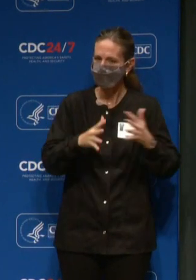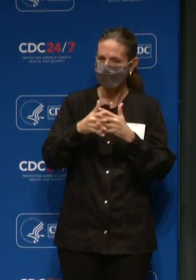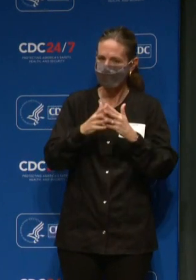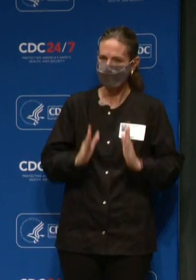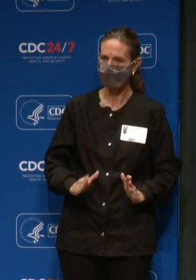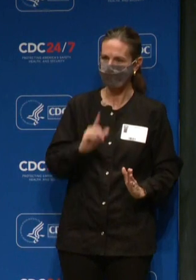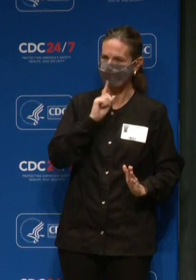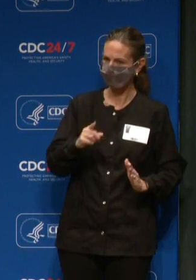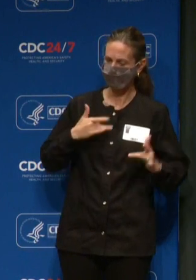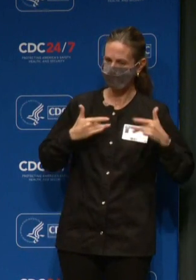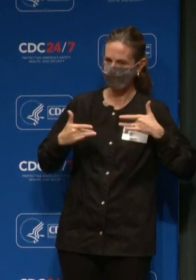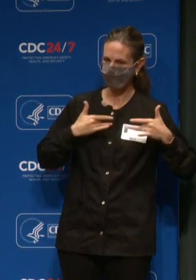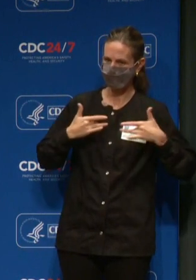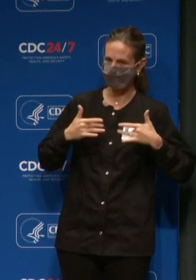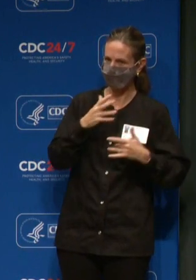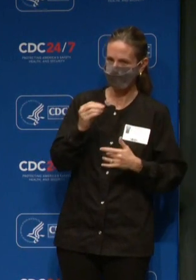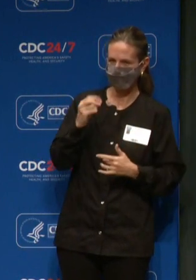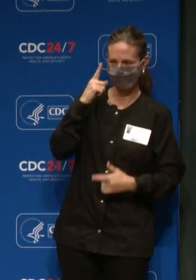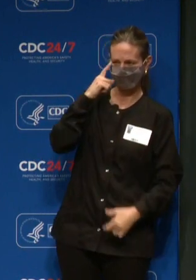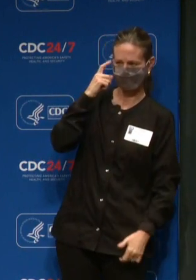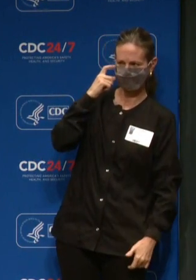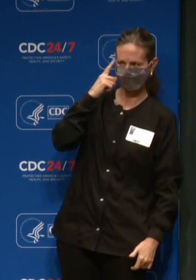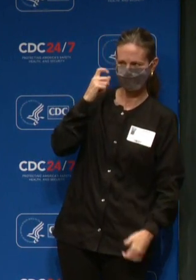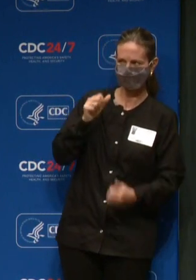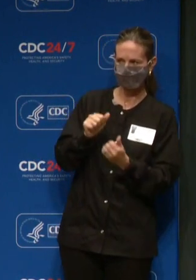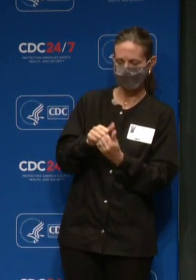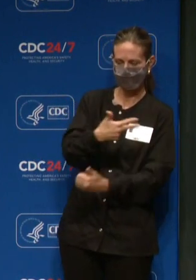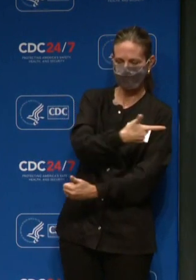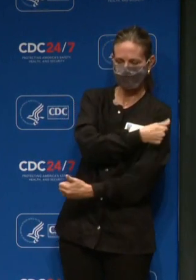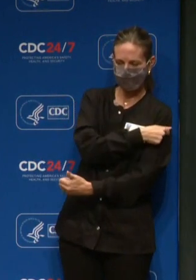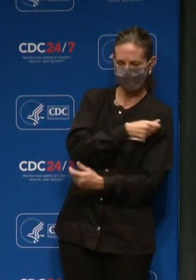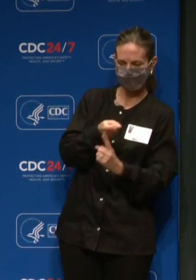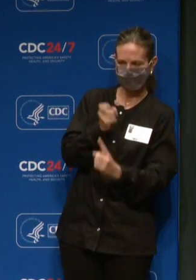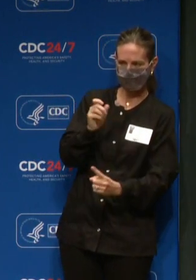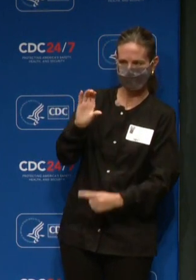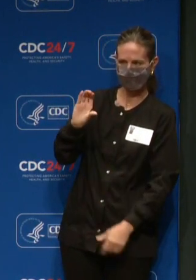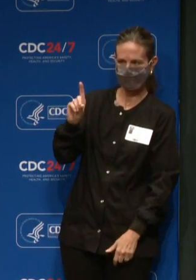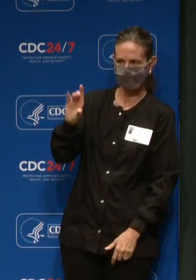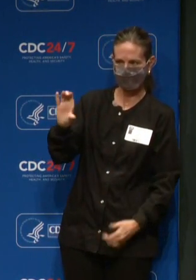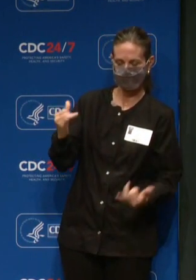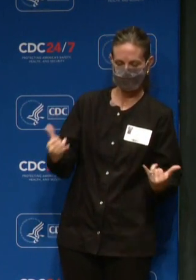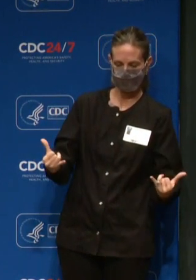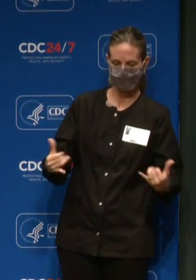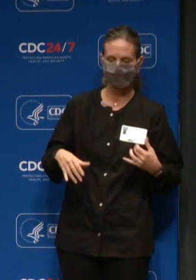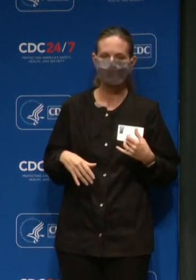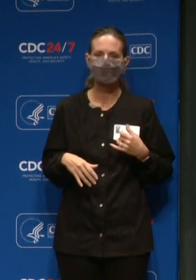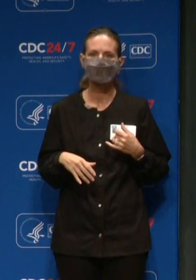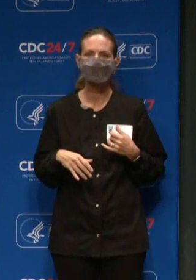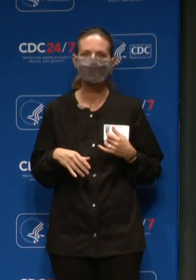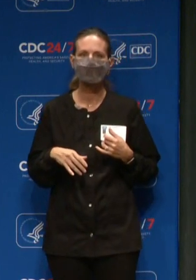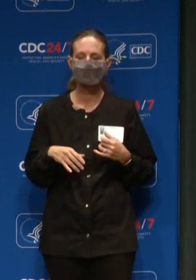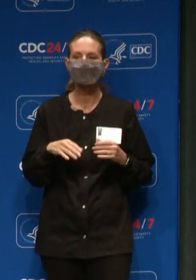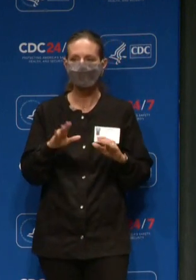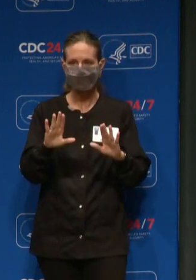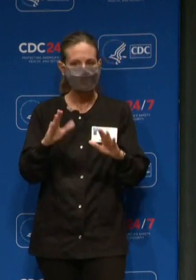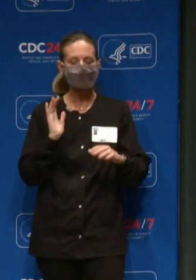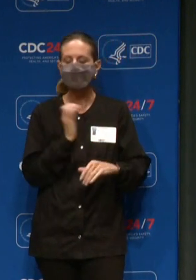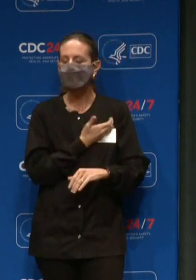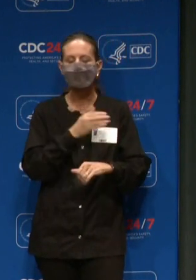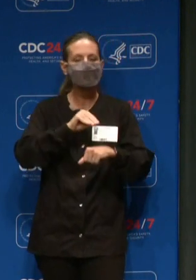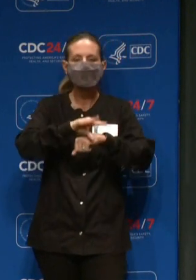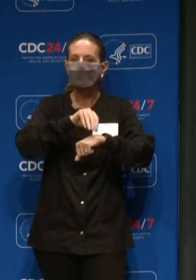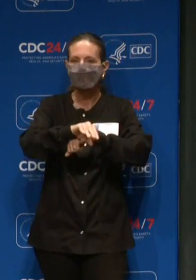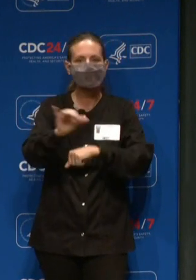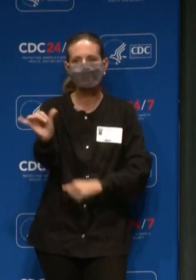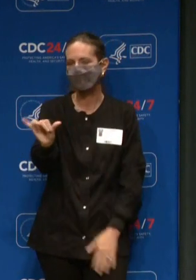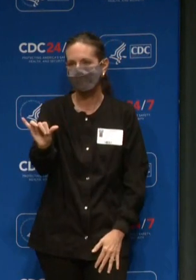or concerned about taking? So in terms of your first question, listen, our guidance is the same regardless of setting. Wash